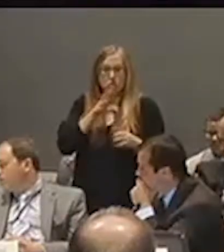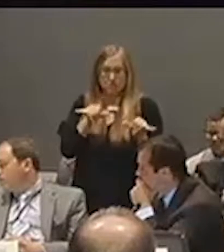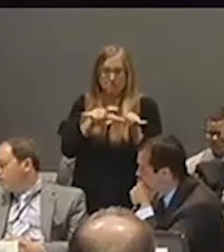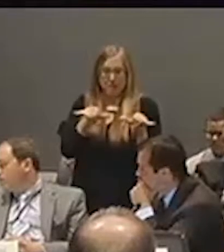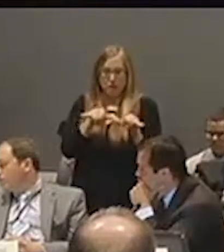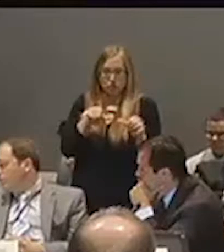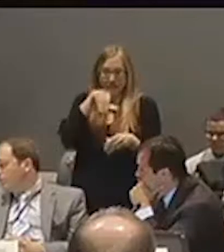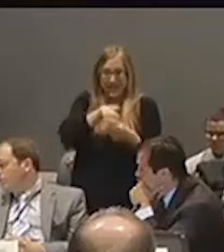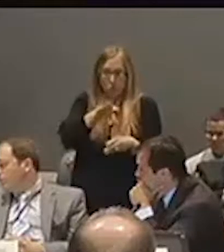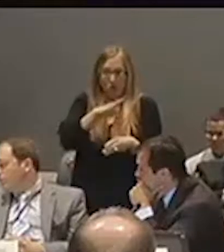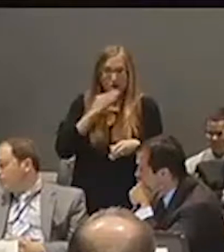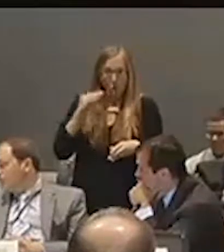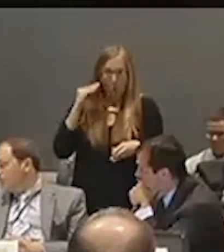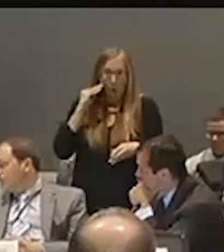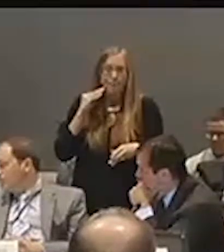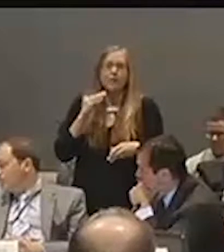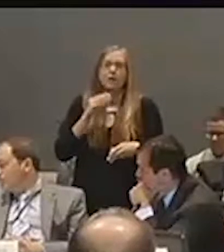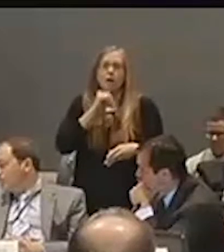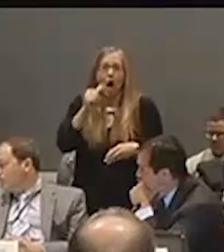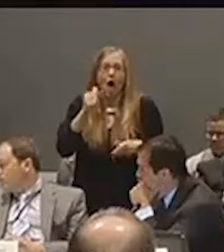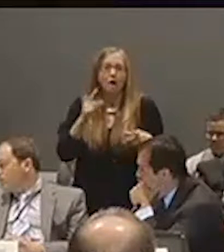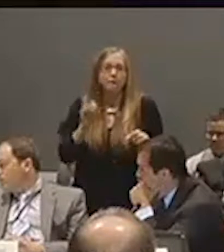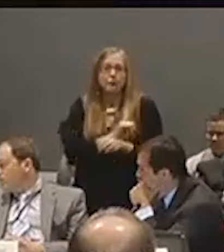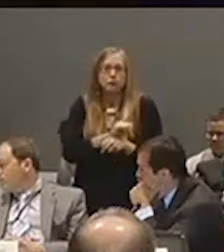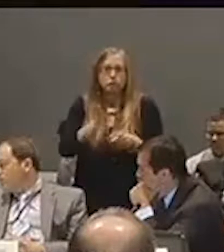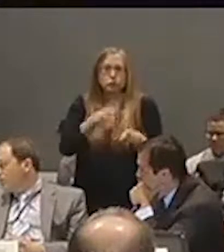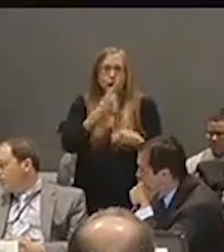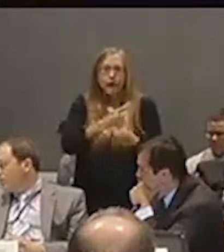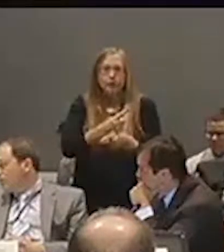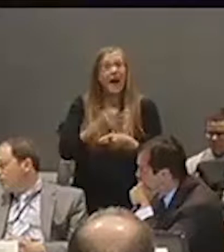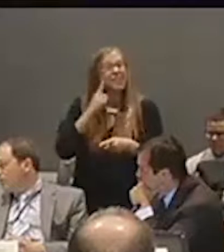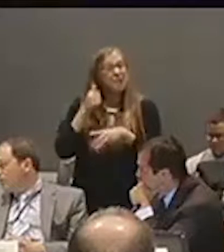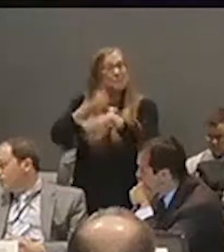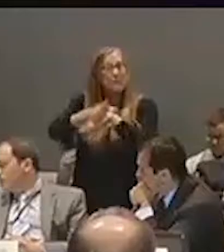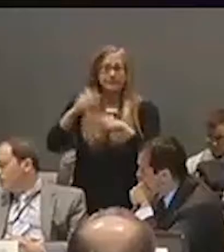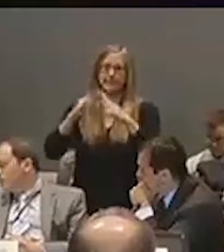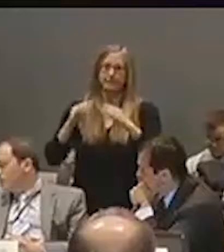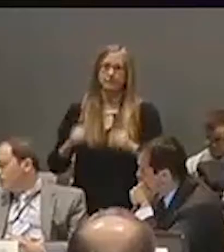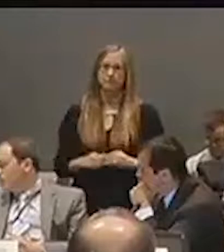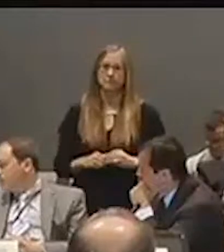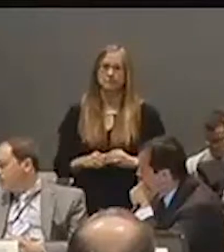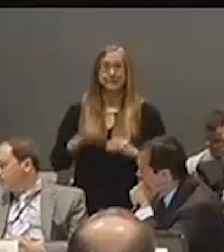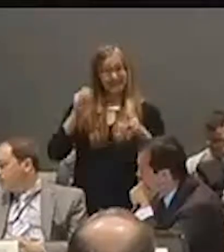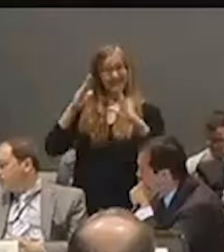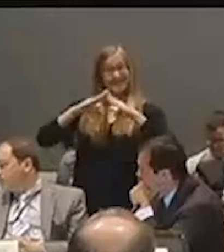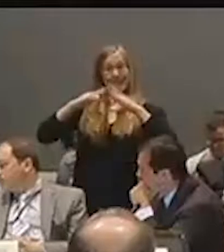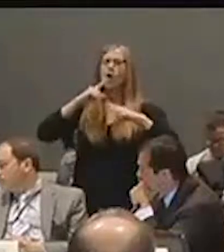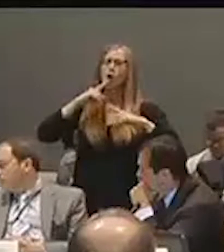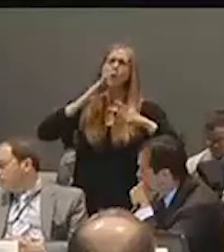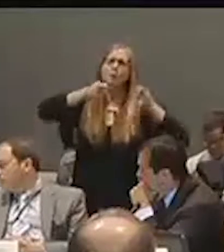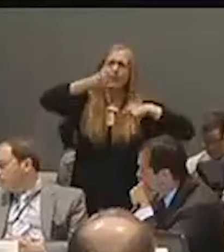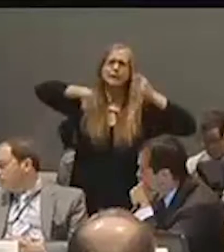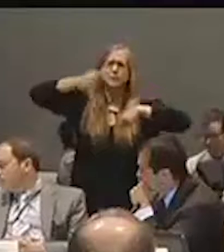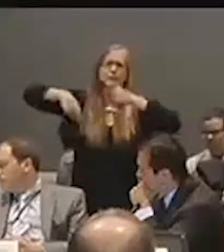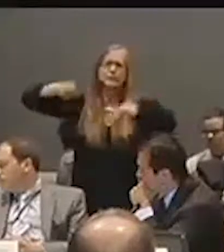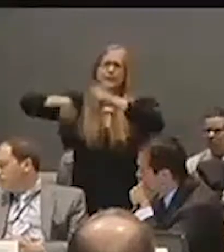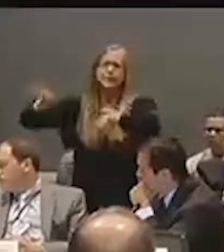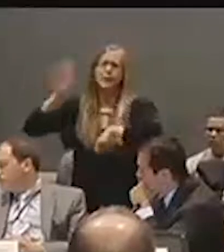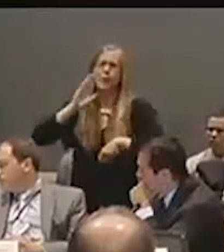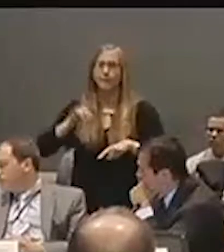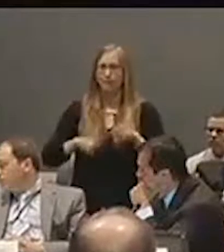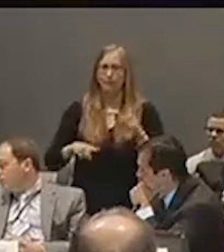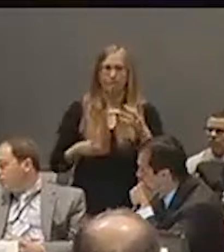that's really the fault of the city, because their intentions several years ago was to go and replace every meter. But